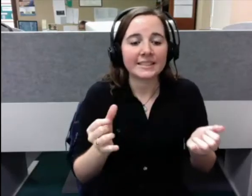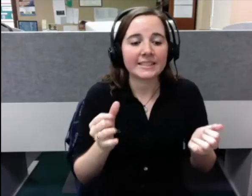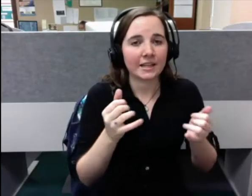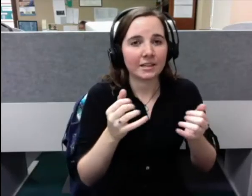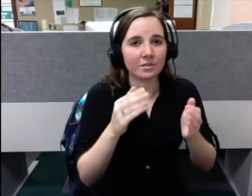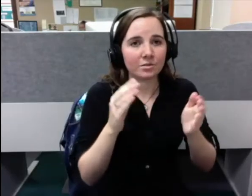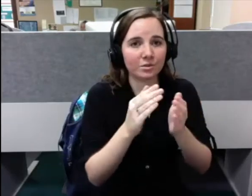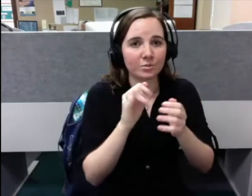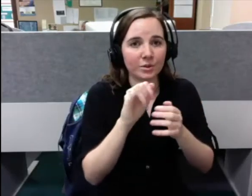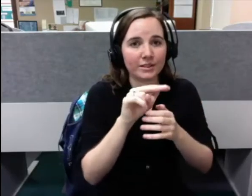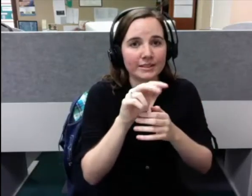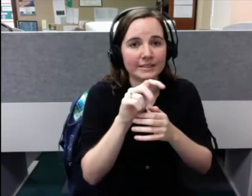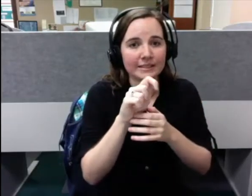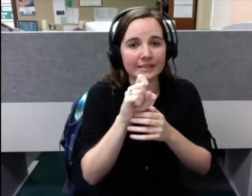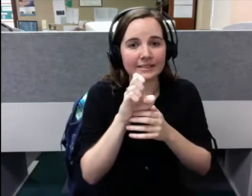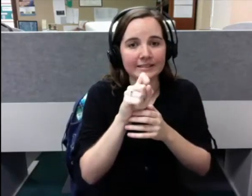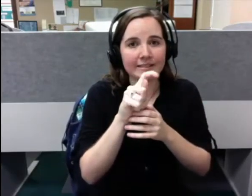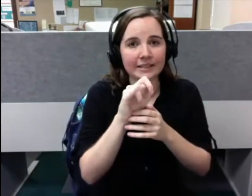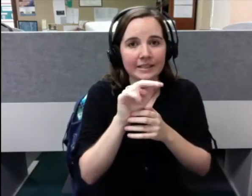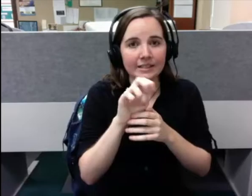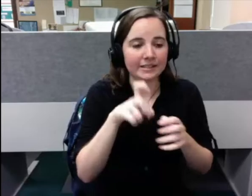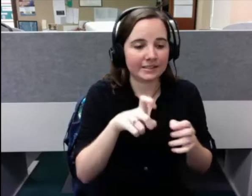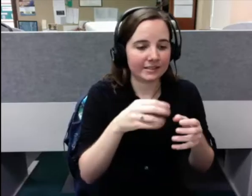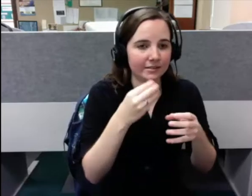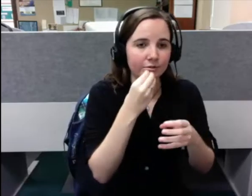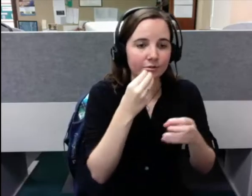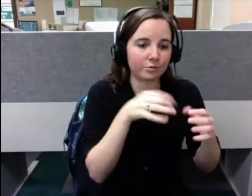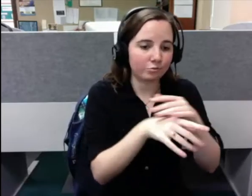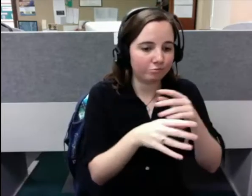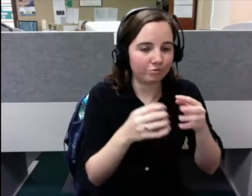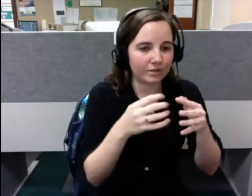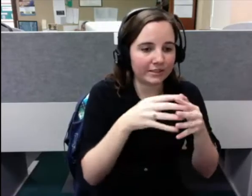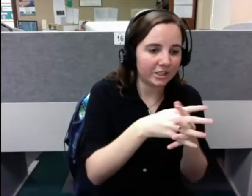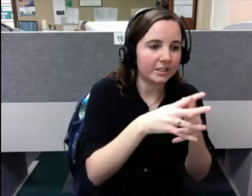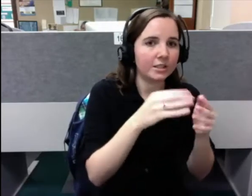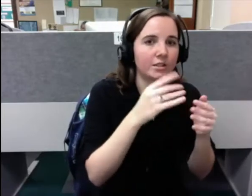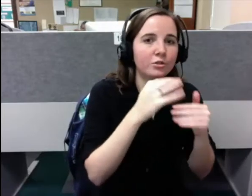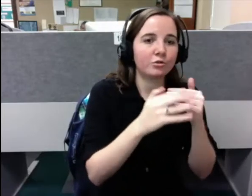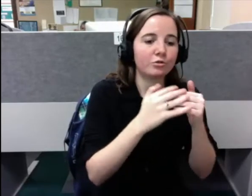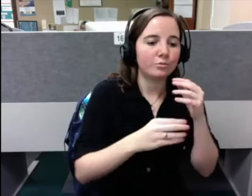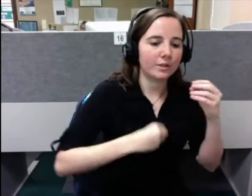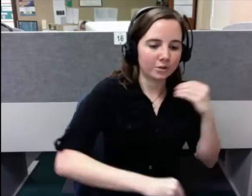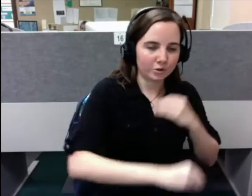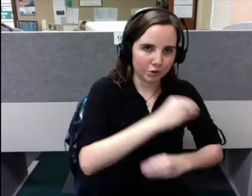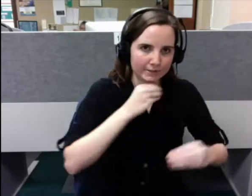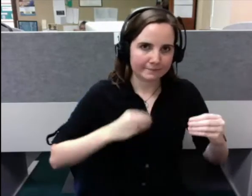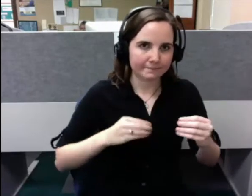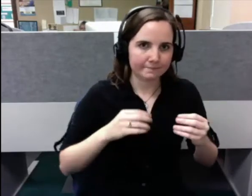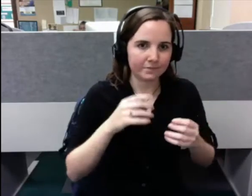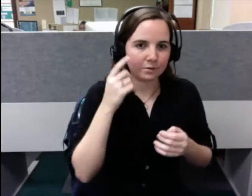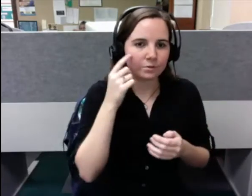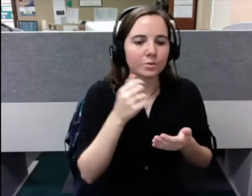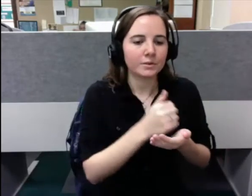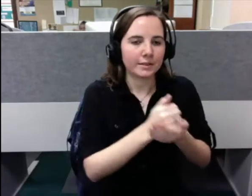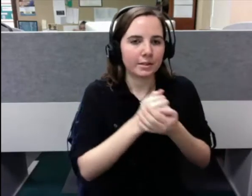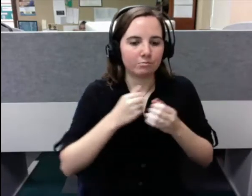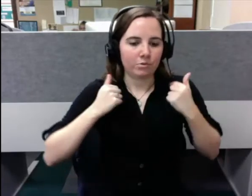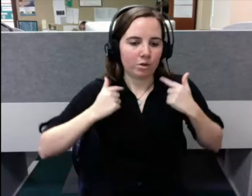small intestine into the bloodstream so we can transport the products of sugars and fats and proteins to every other tissue in your